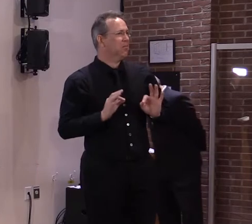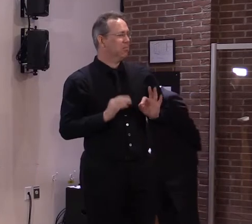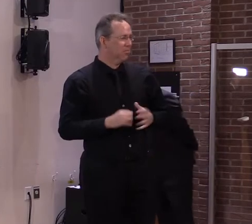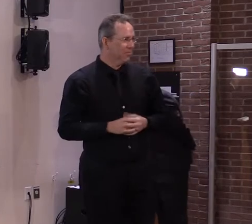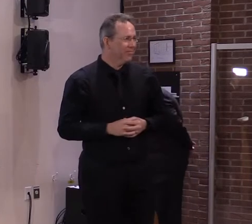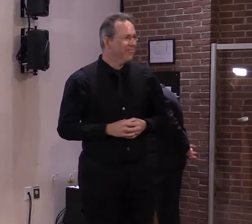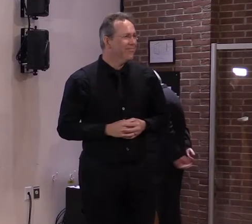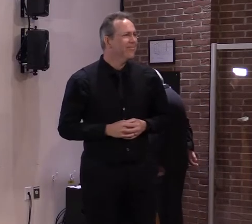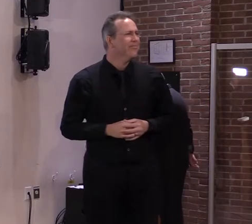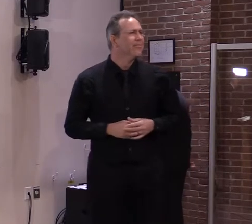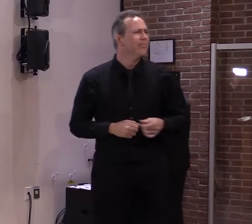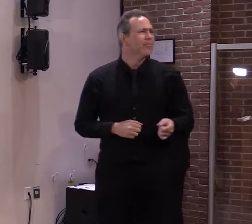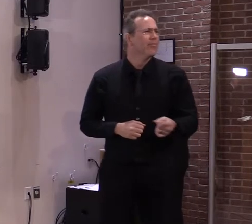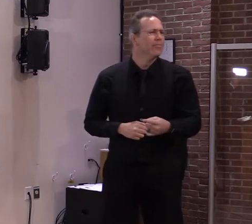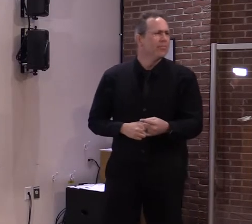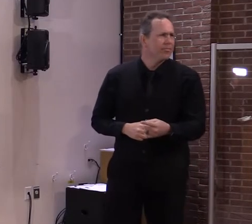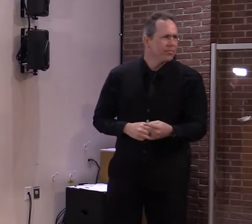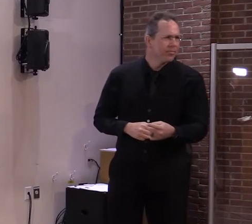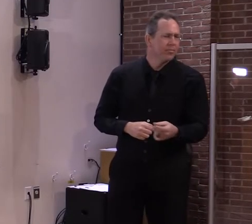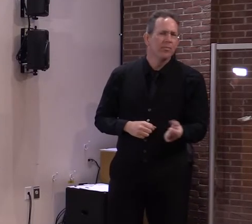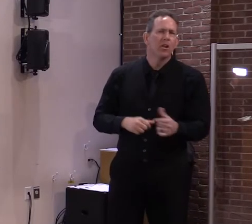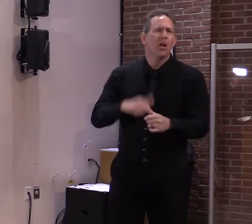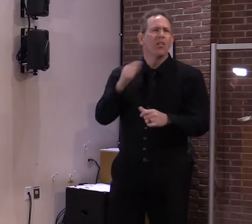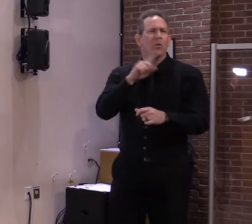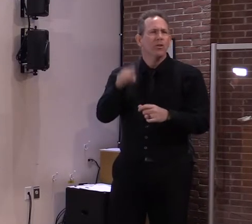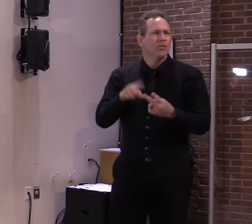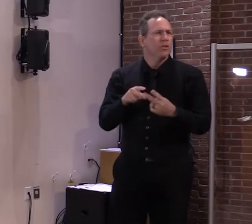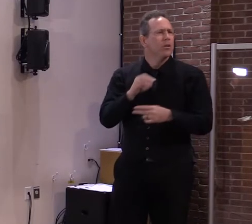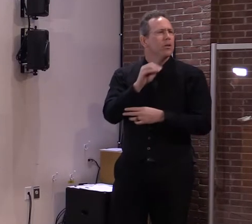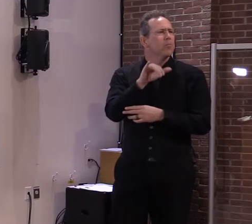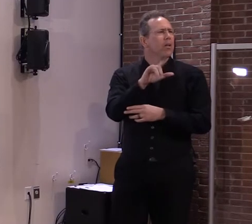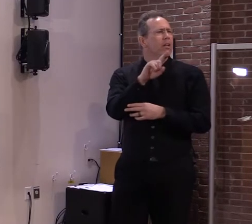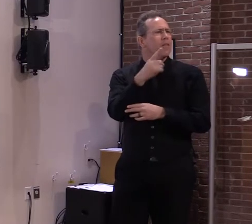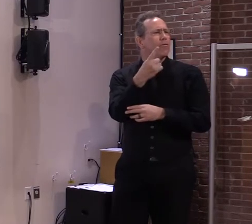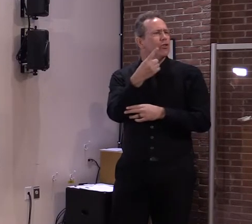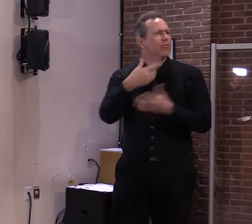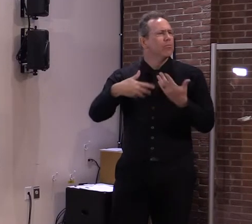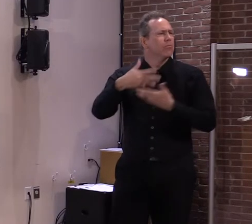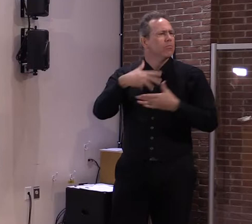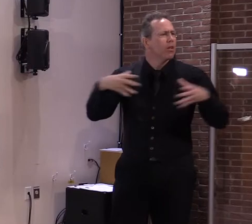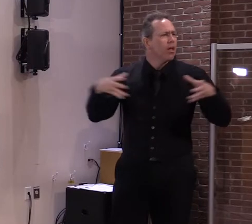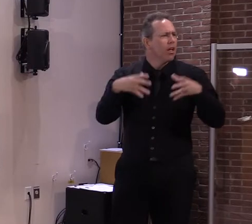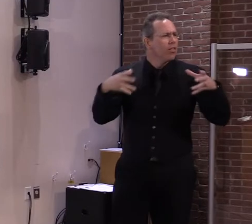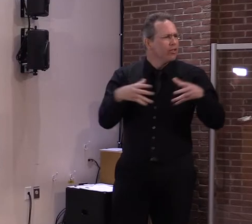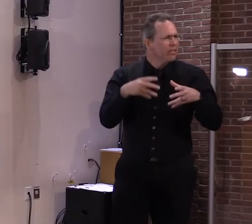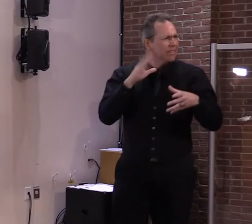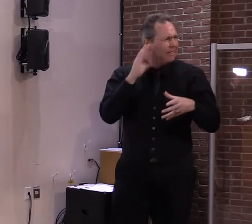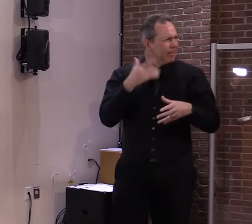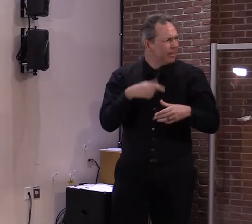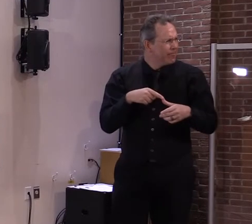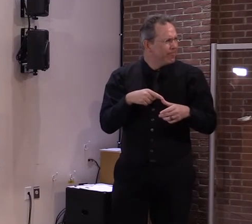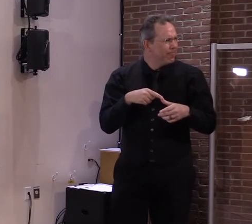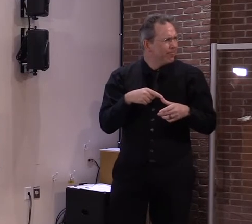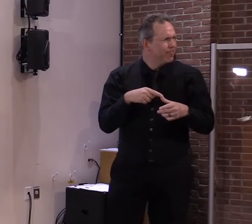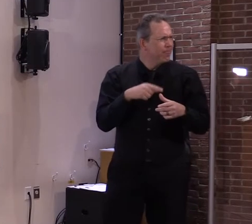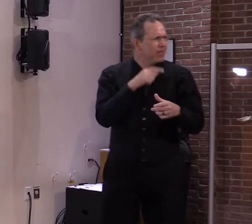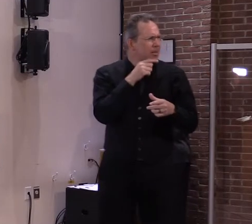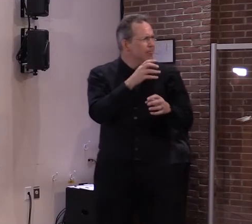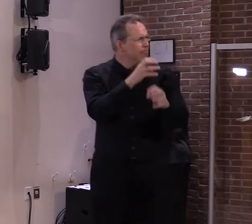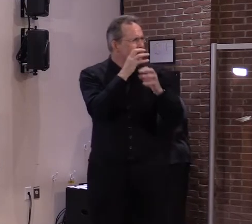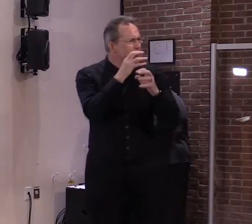gathering guidelines, and they're actually not conservative, it doesn't seem to me. It seems pretty liberal. You think about weddings